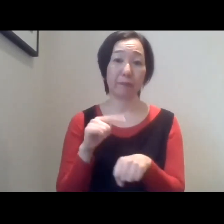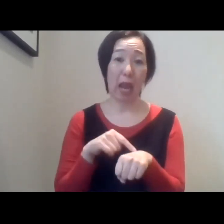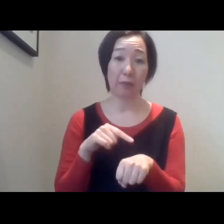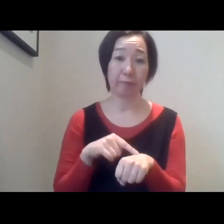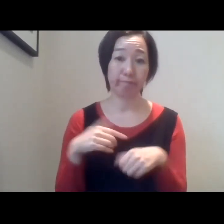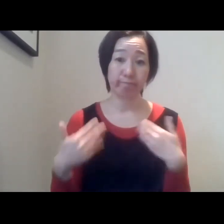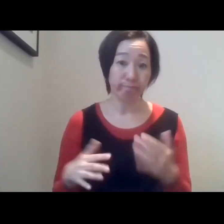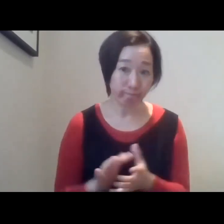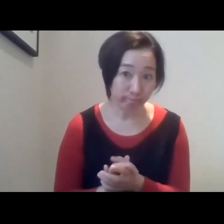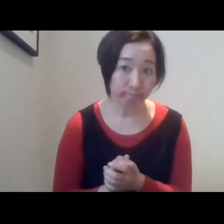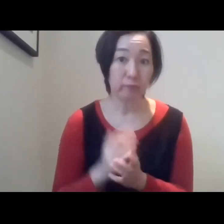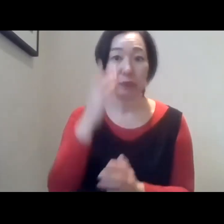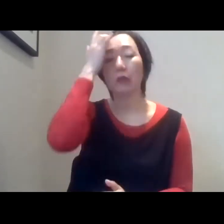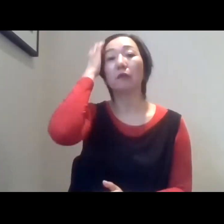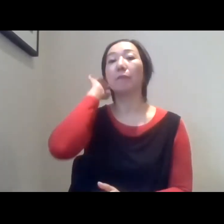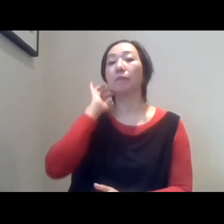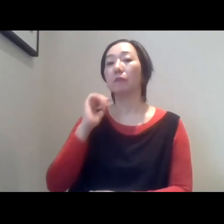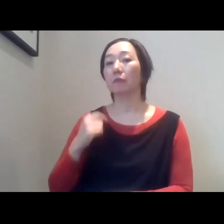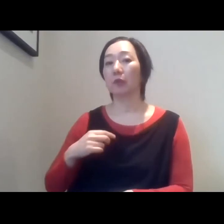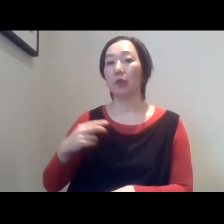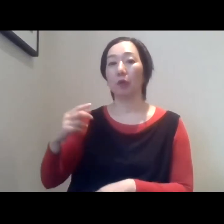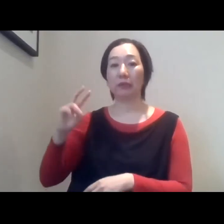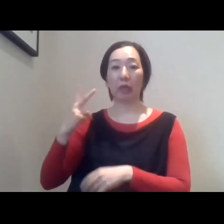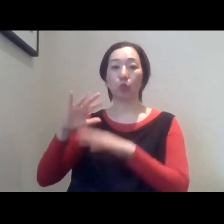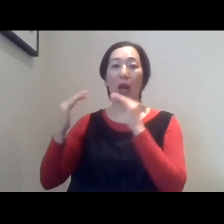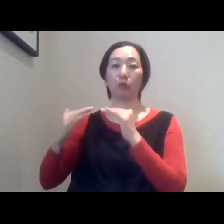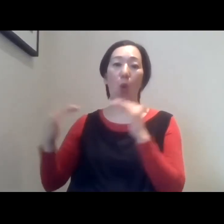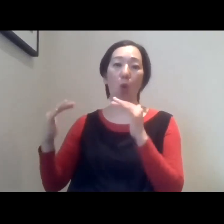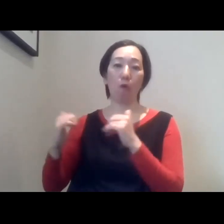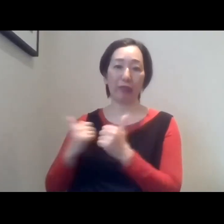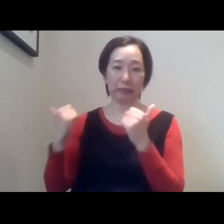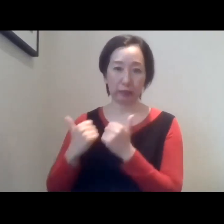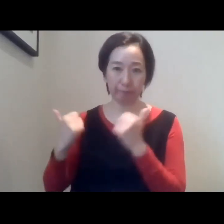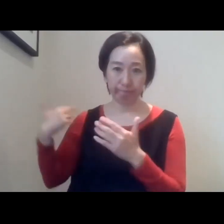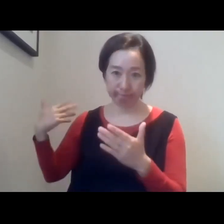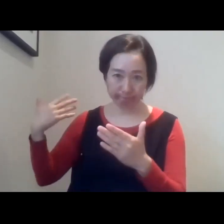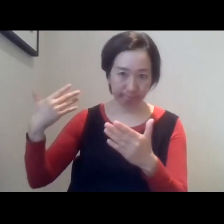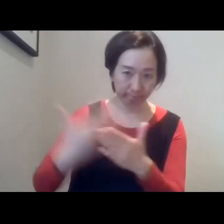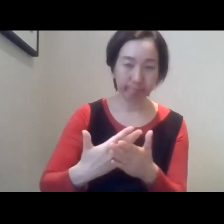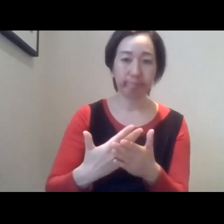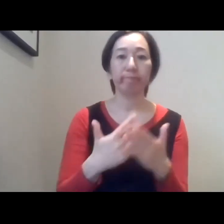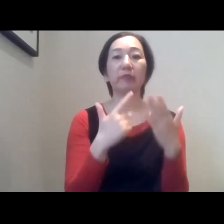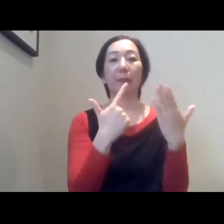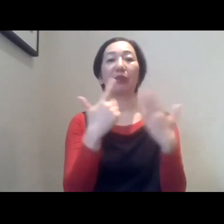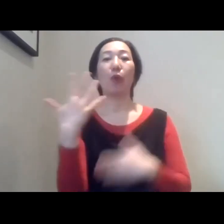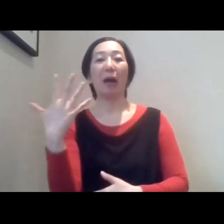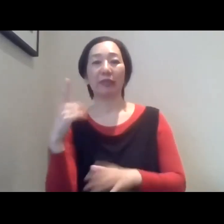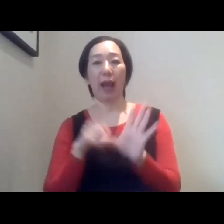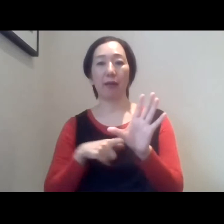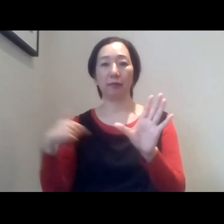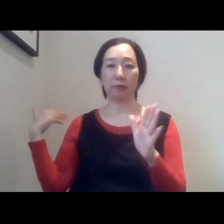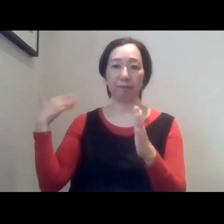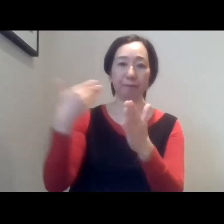that I've had. Now that we're living in COVID times, obviously, and it has now